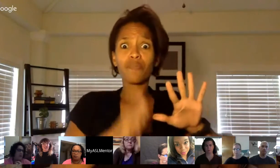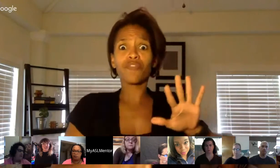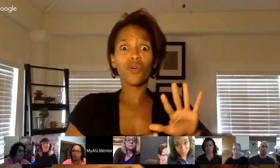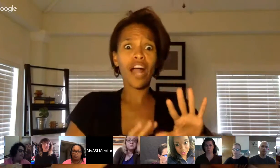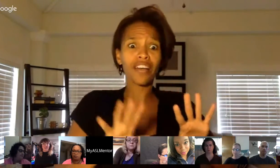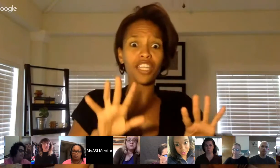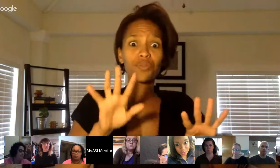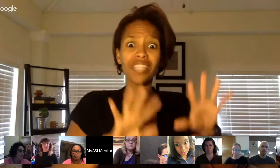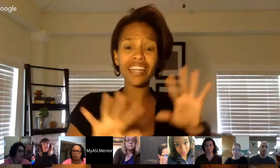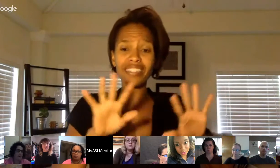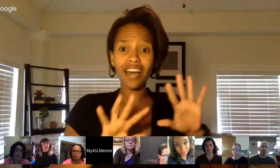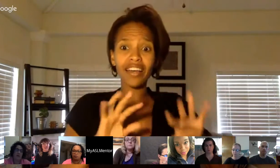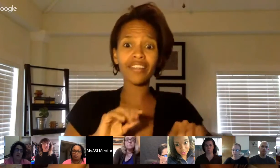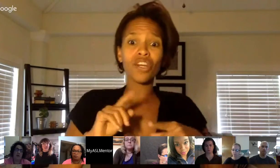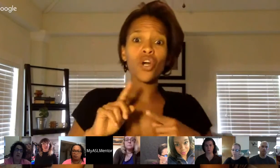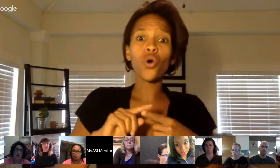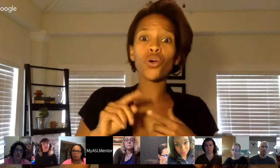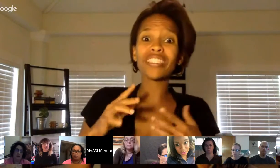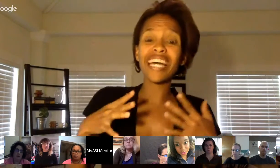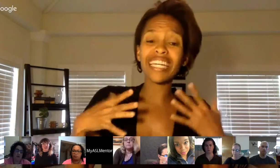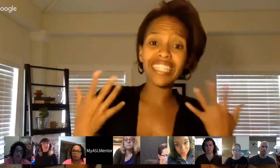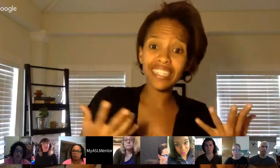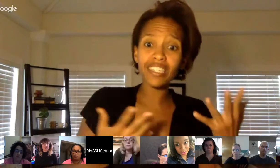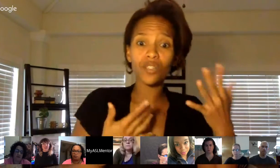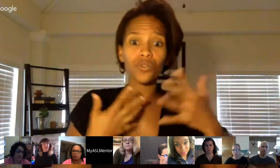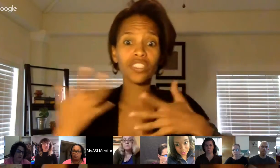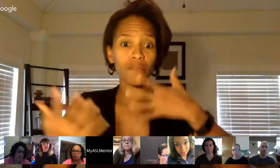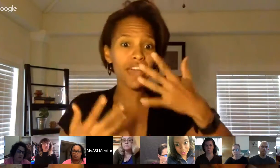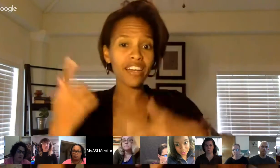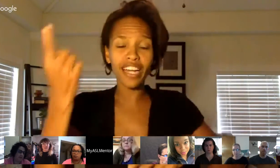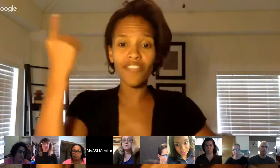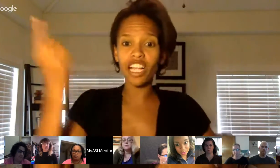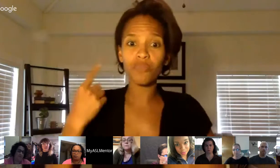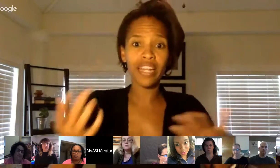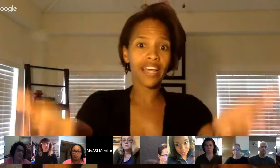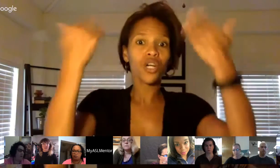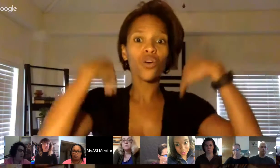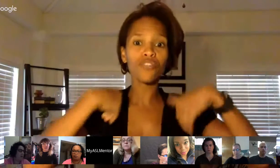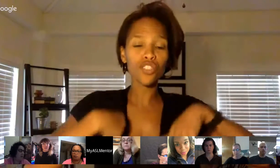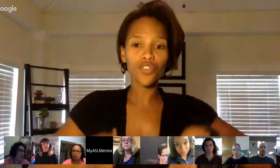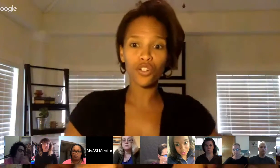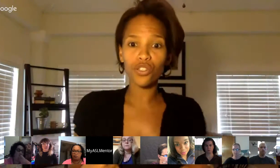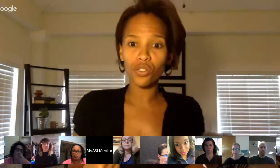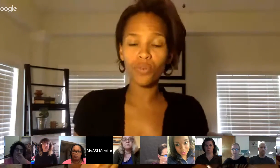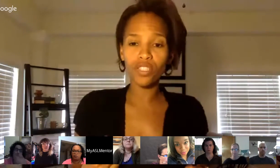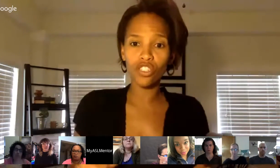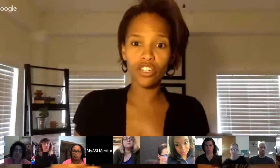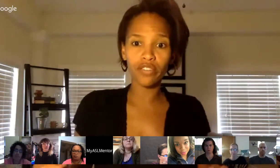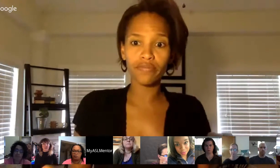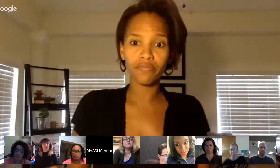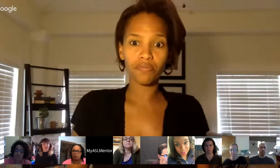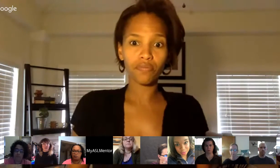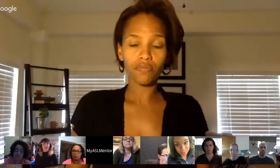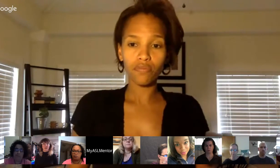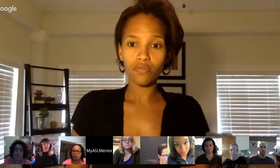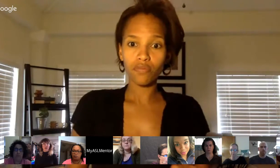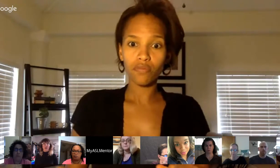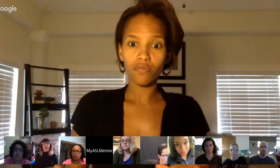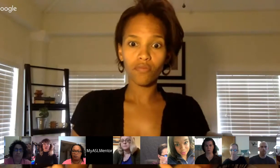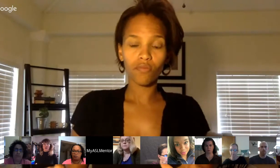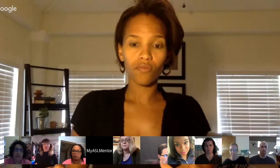seen that before, how can I use that sign, or a technique, or some kind of element? Whoever's first, who wants to start?